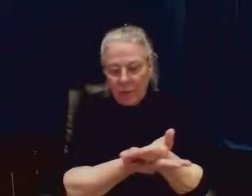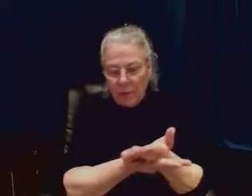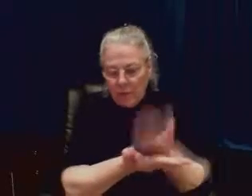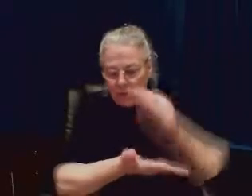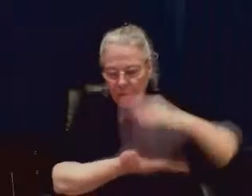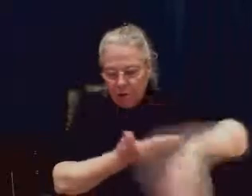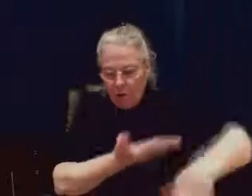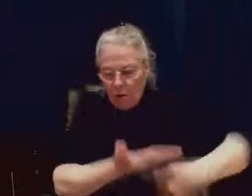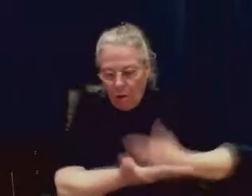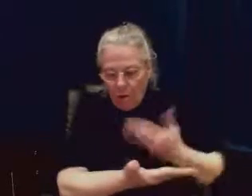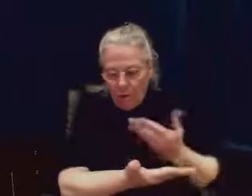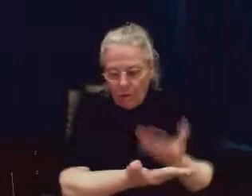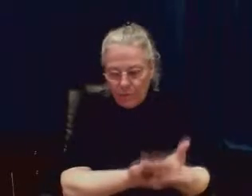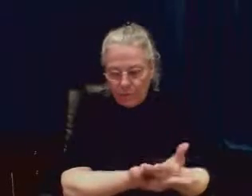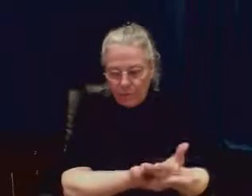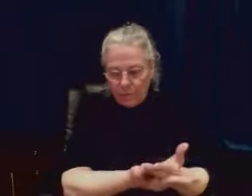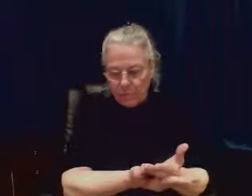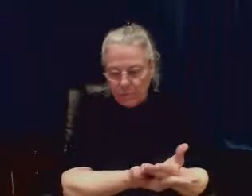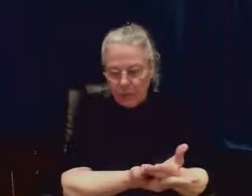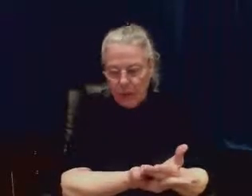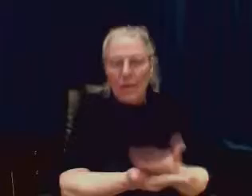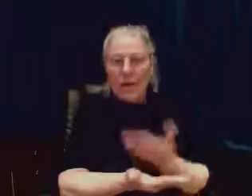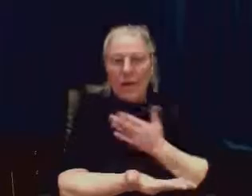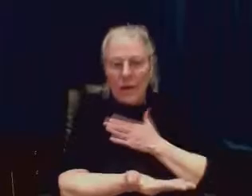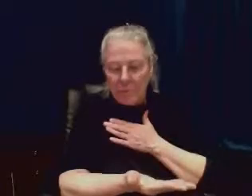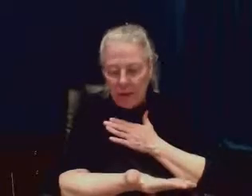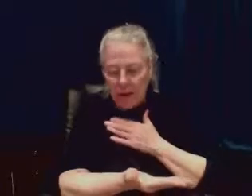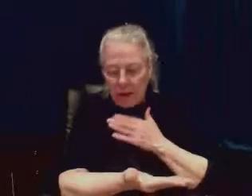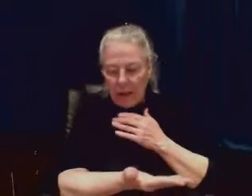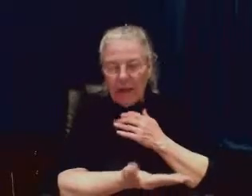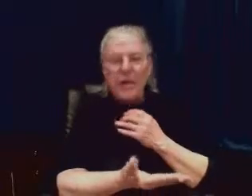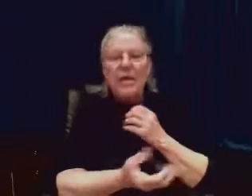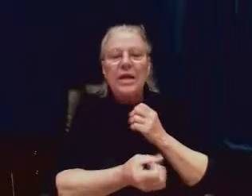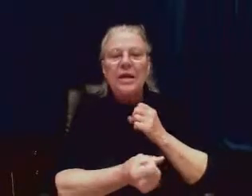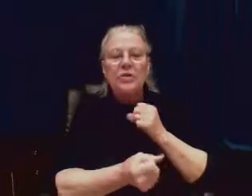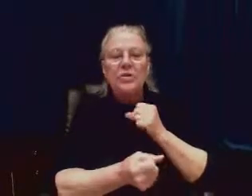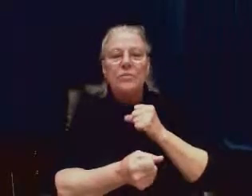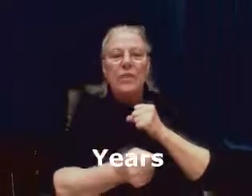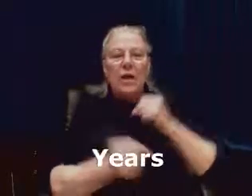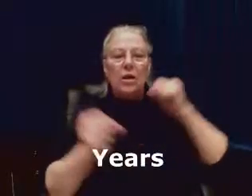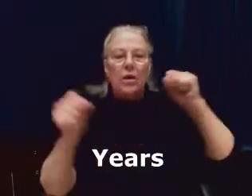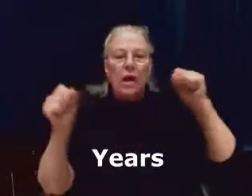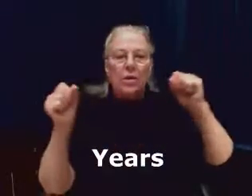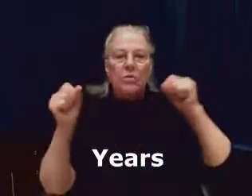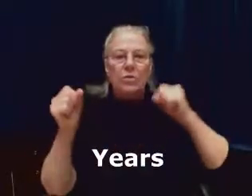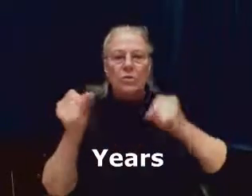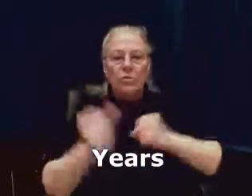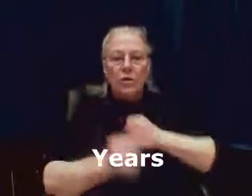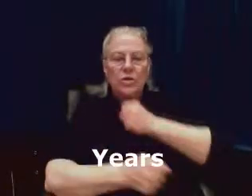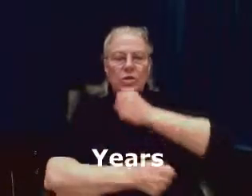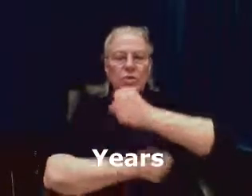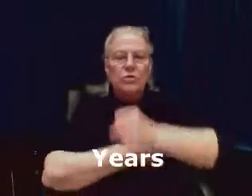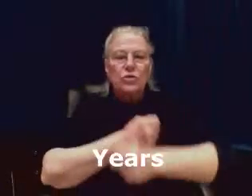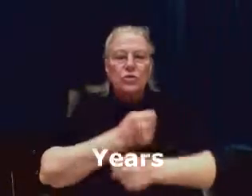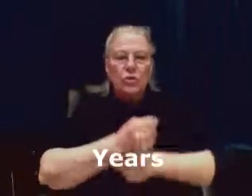palm. All. And again, my. Years. And you're going to just